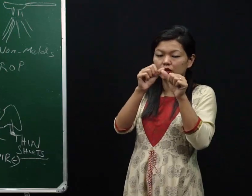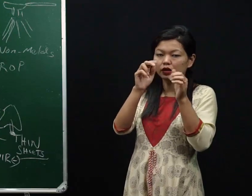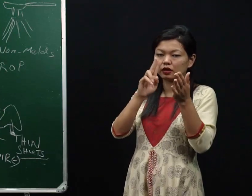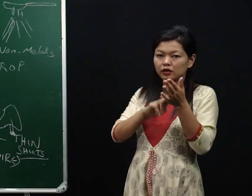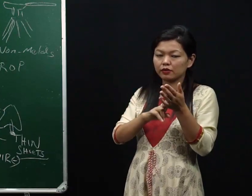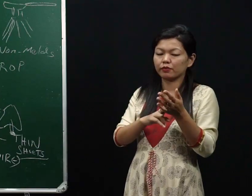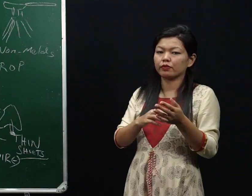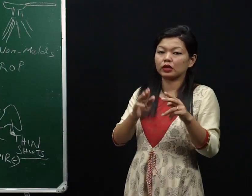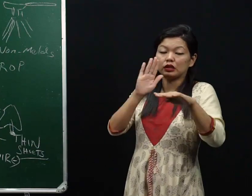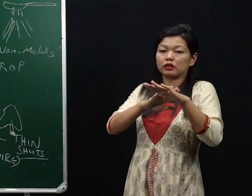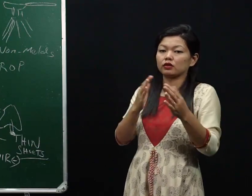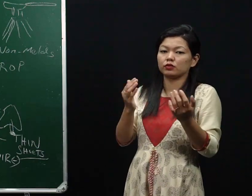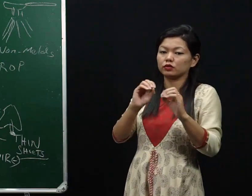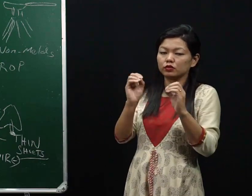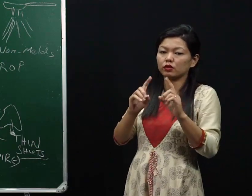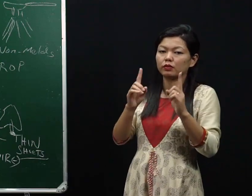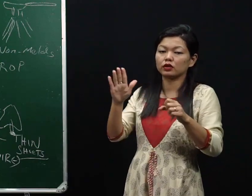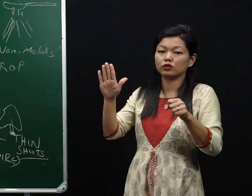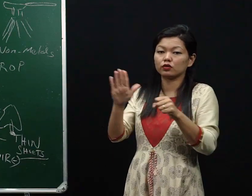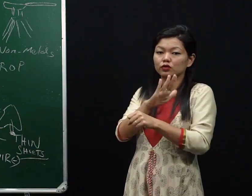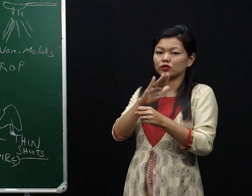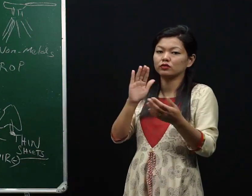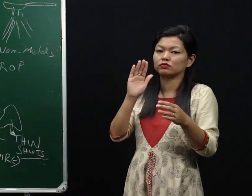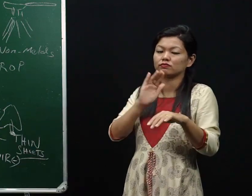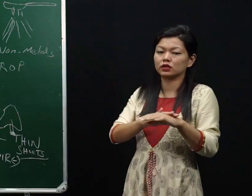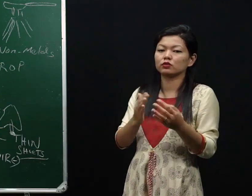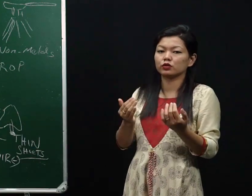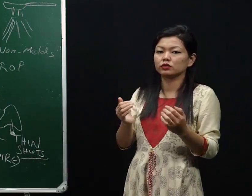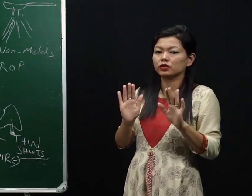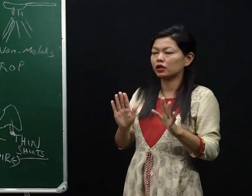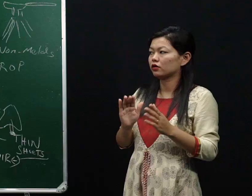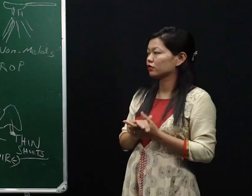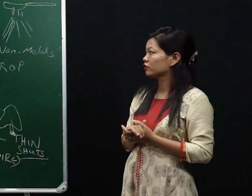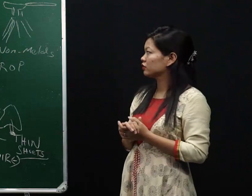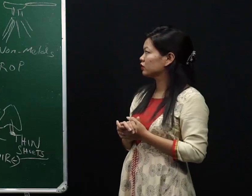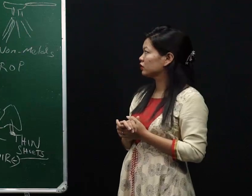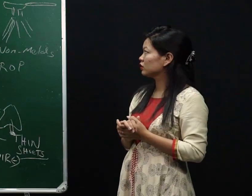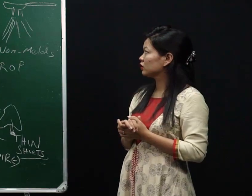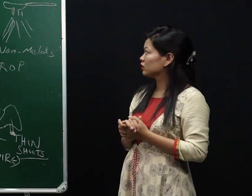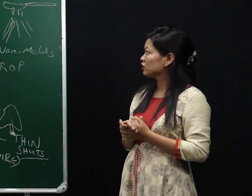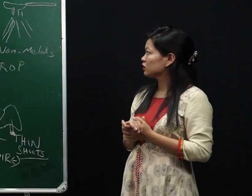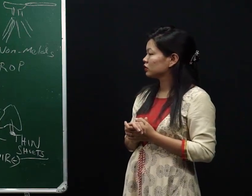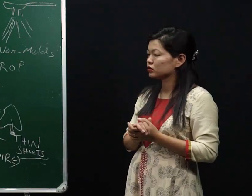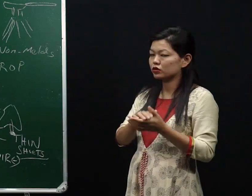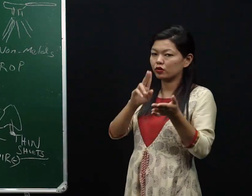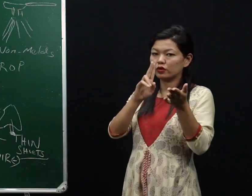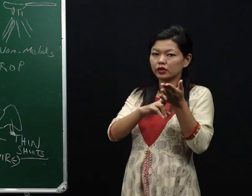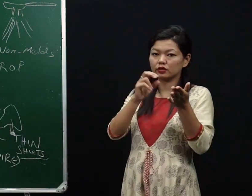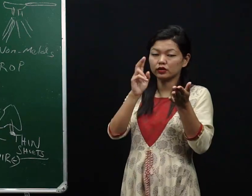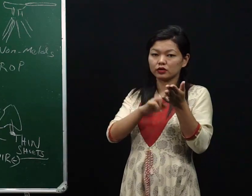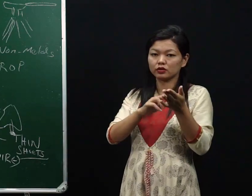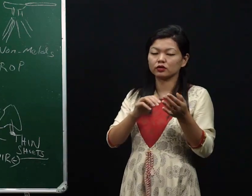touch. Clear? So from here, what we can conclude is that non-metals are bad conductors of